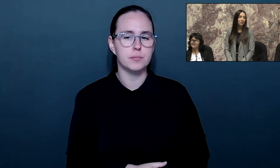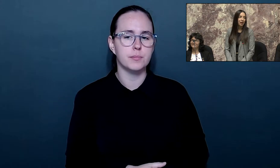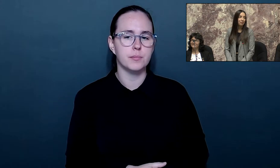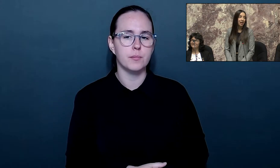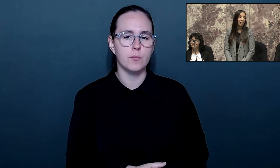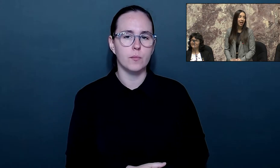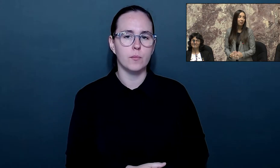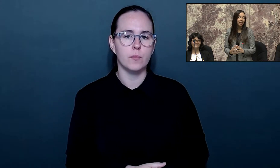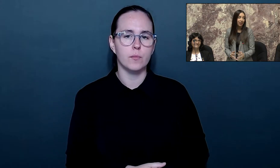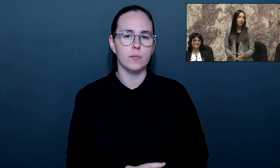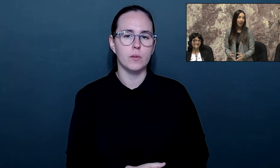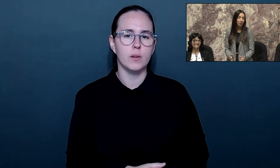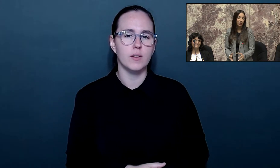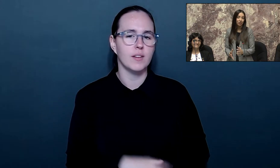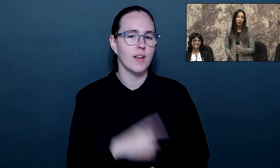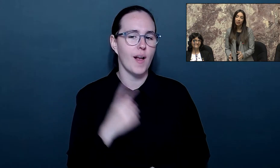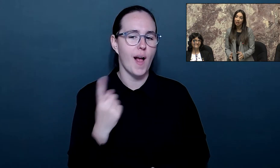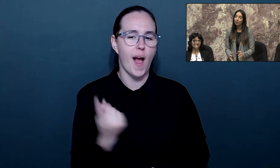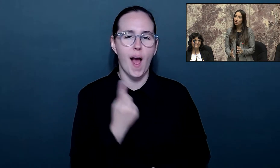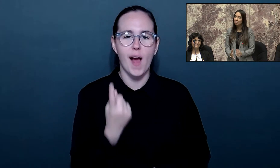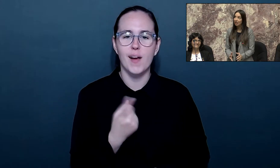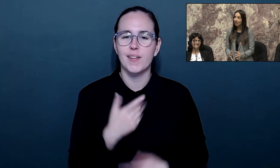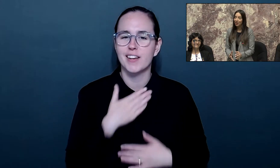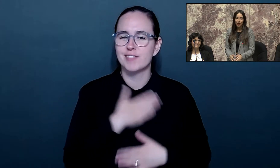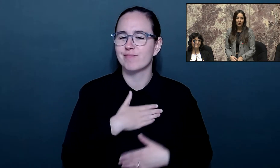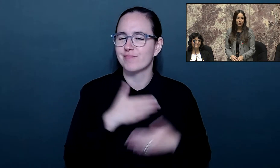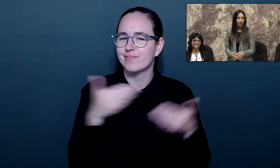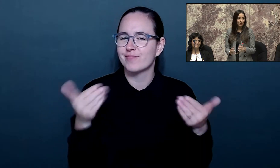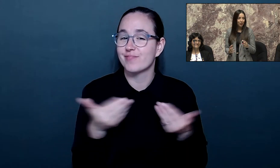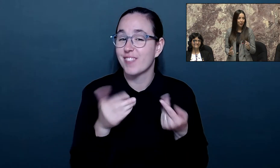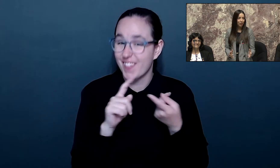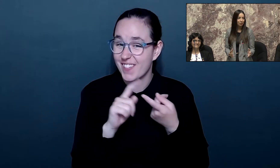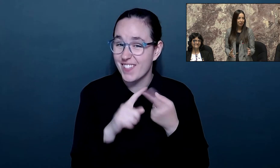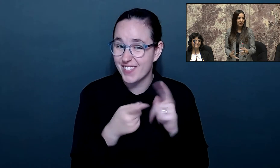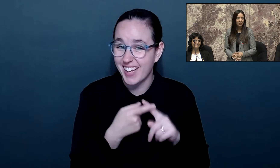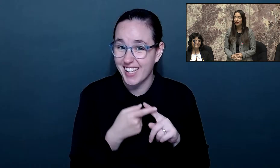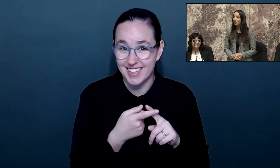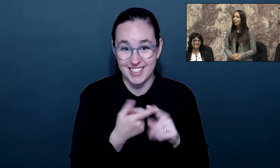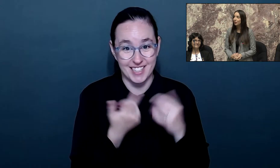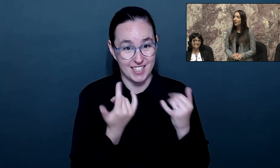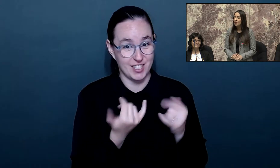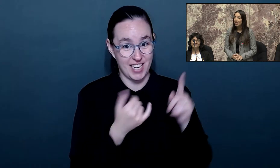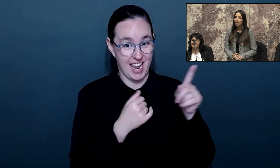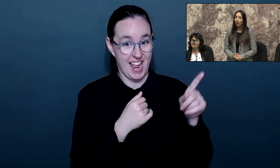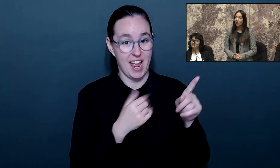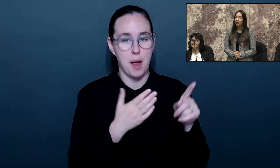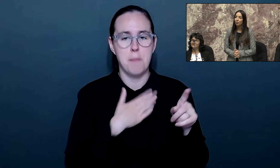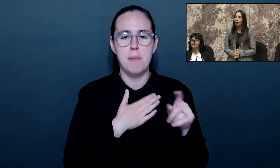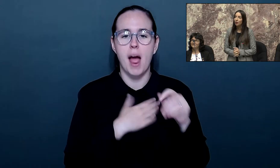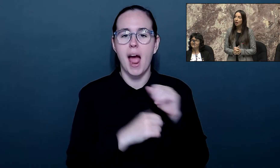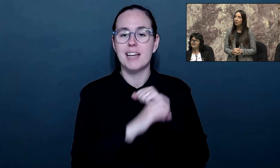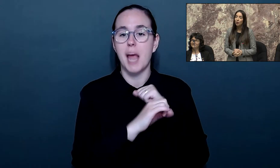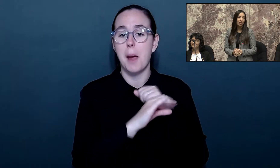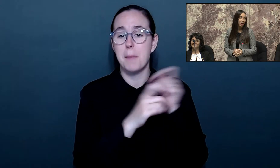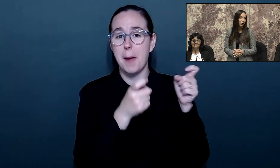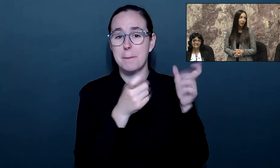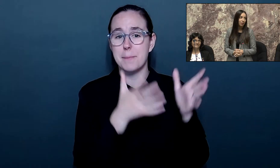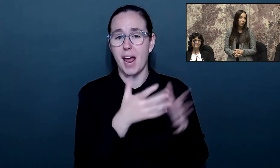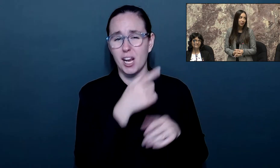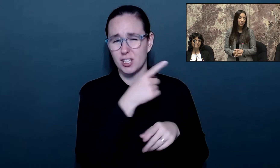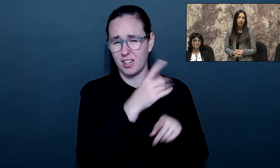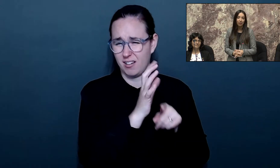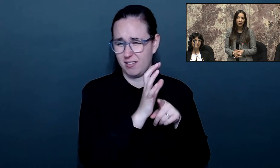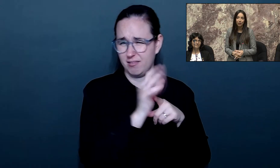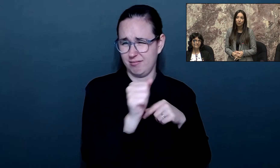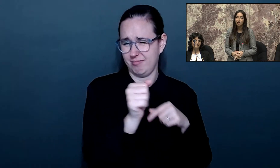welcome my campaign manager extraordinaire, Jasmeet, who also works for the Minister of Labour, along with her partner Anmol and her